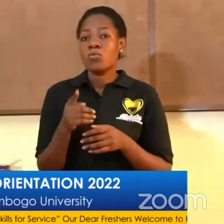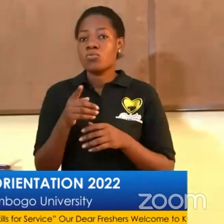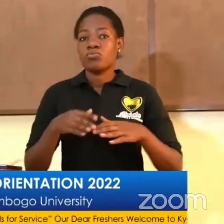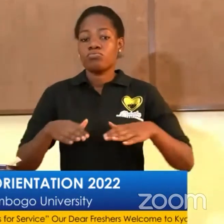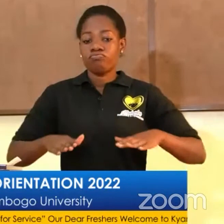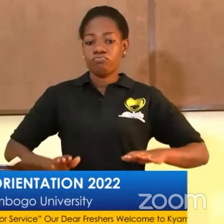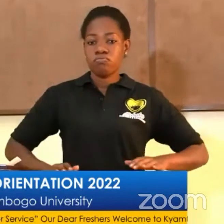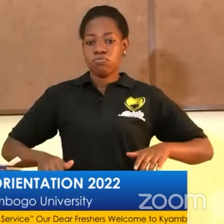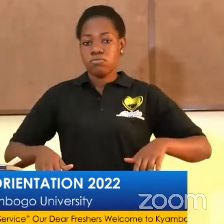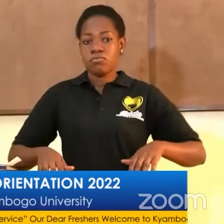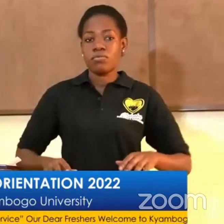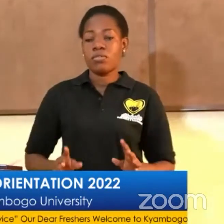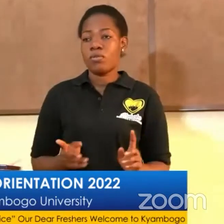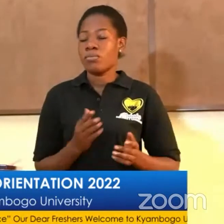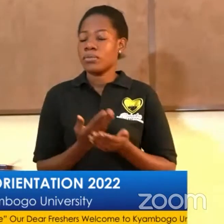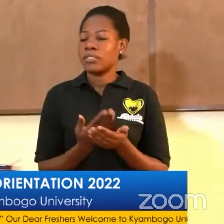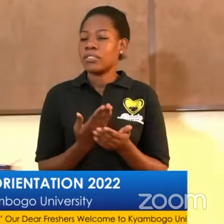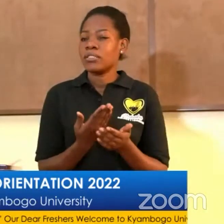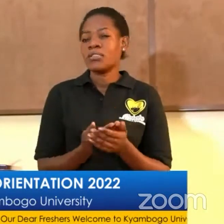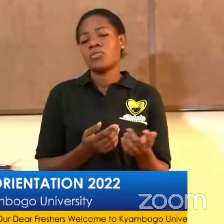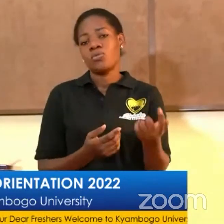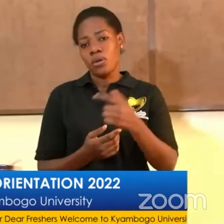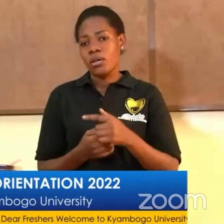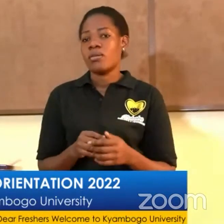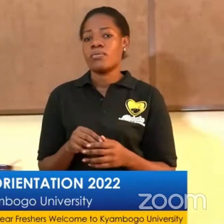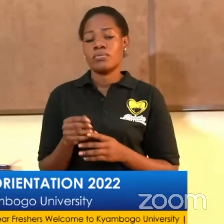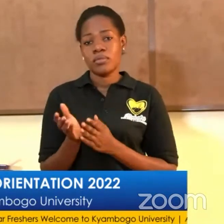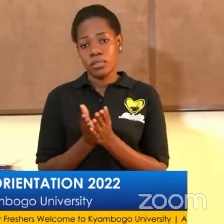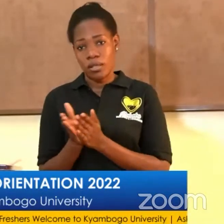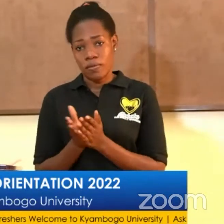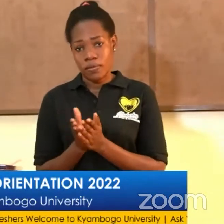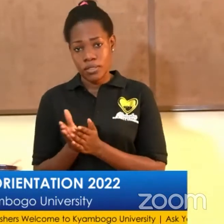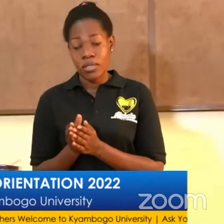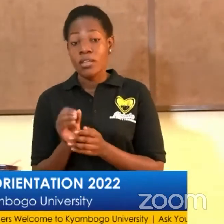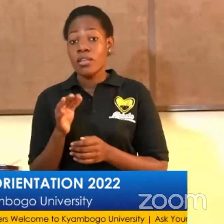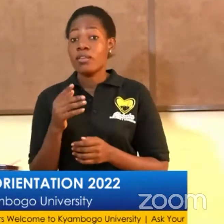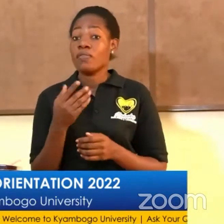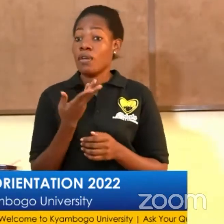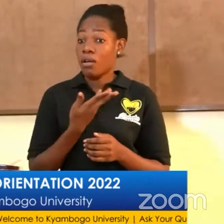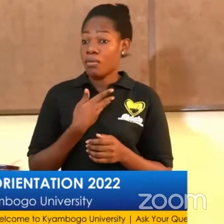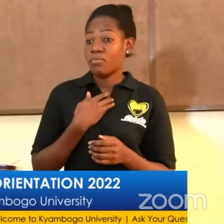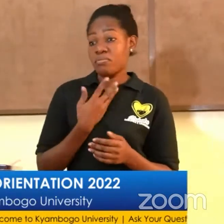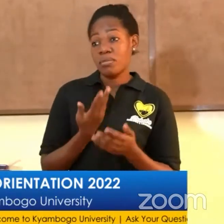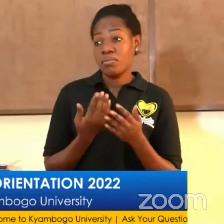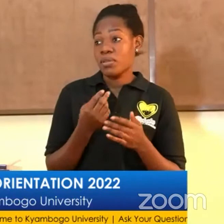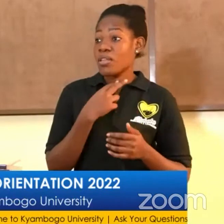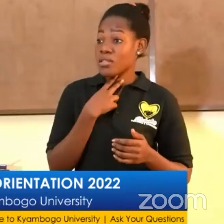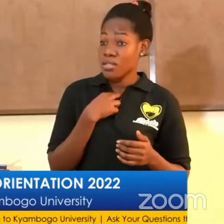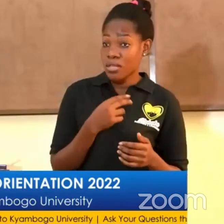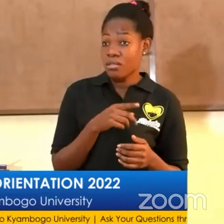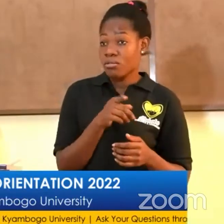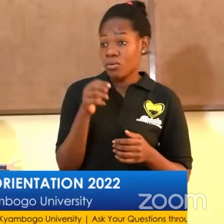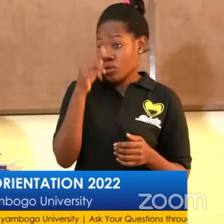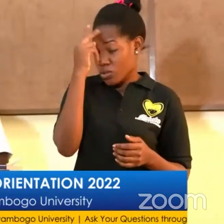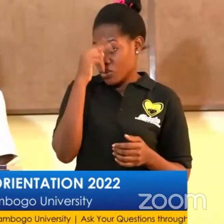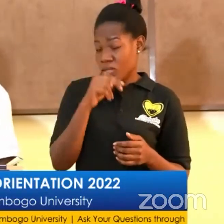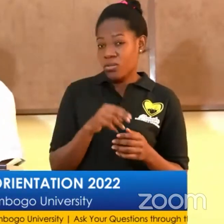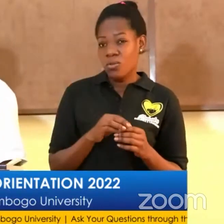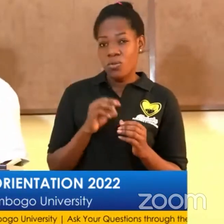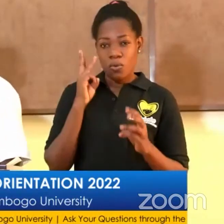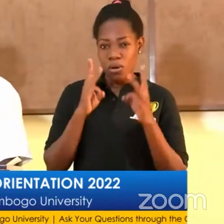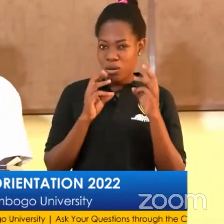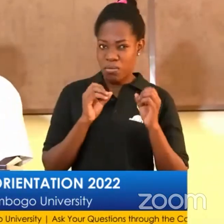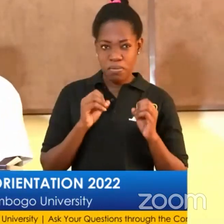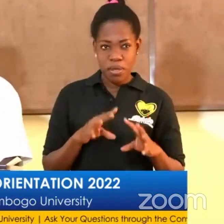wheelchair, please come for service. When you have a need as a student, it doesn't matter which library